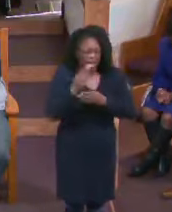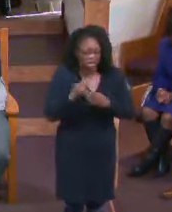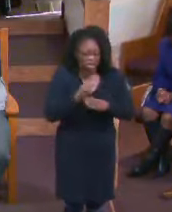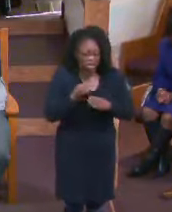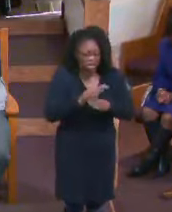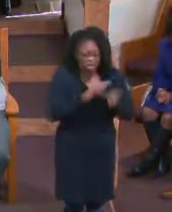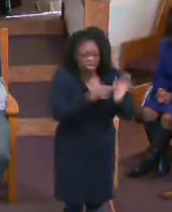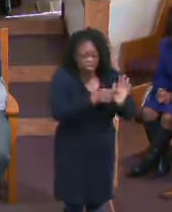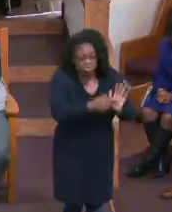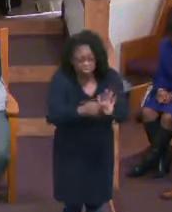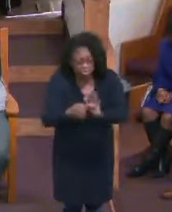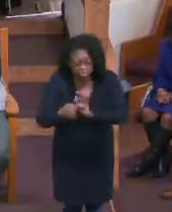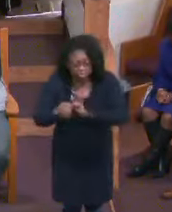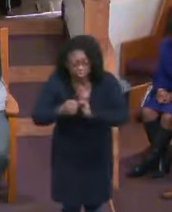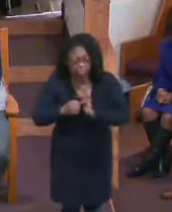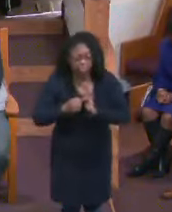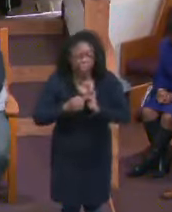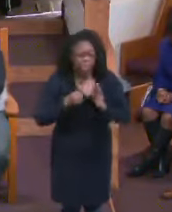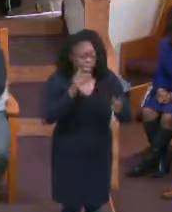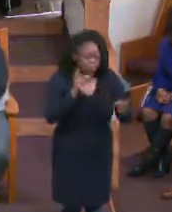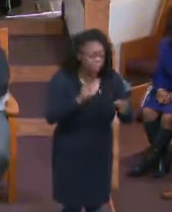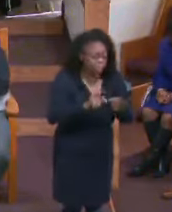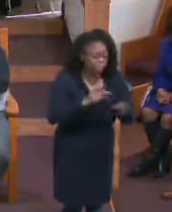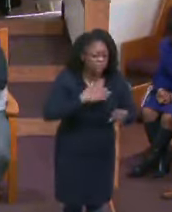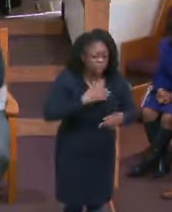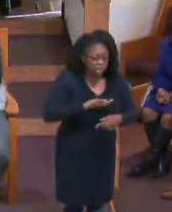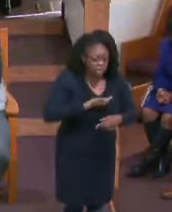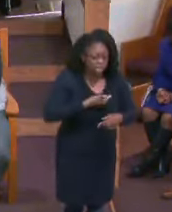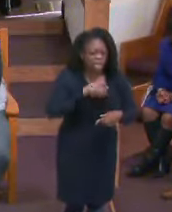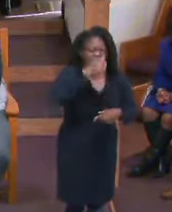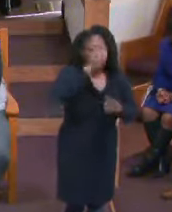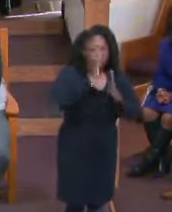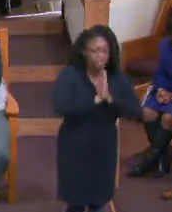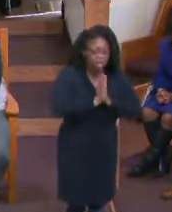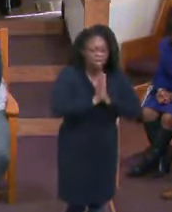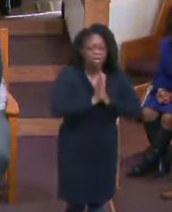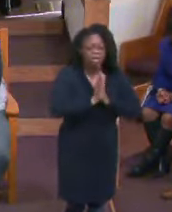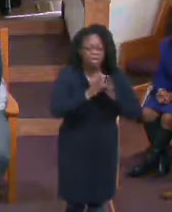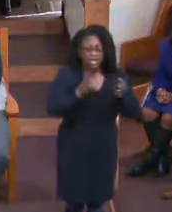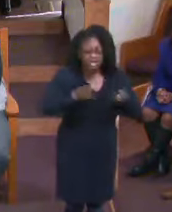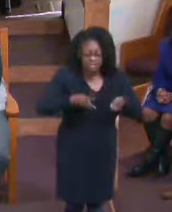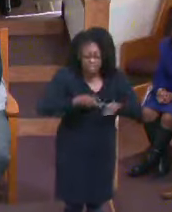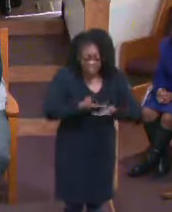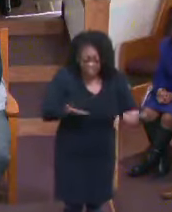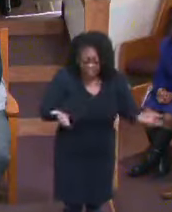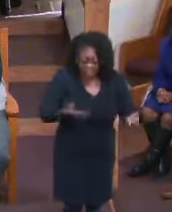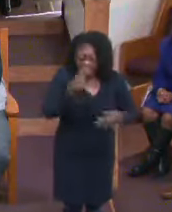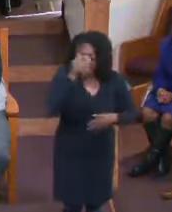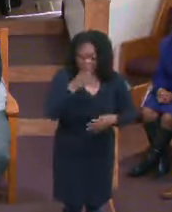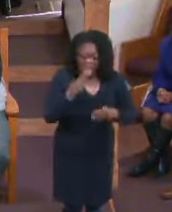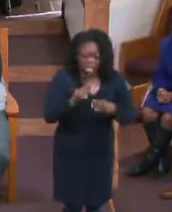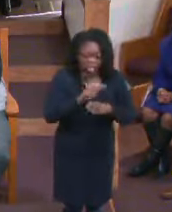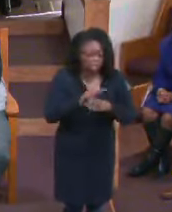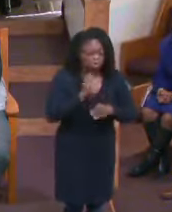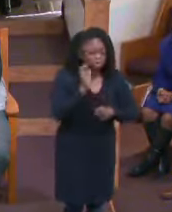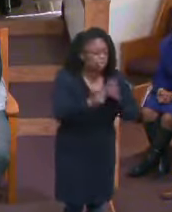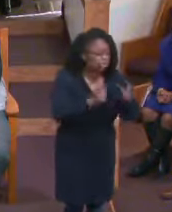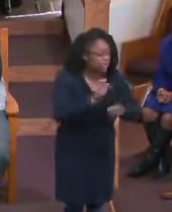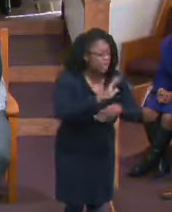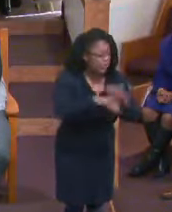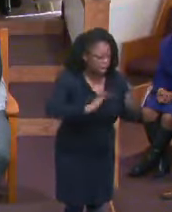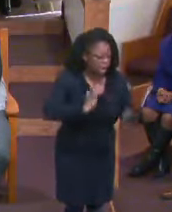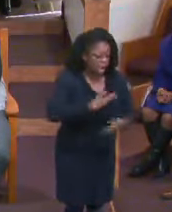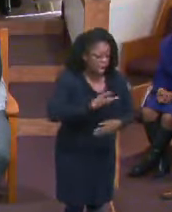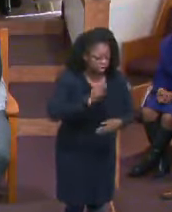complete and perfect will. Prayer is the means to which God uses to supply our needs. Prayer is